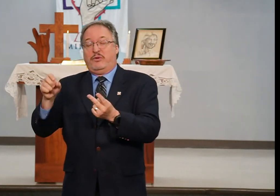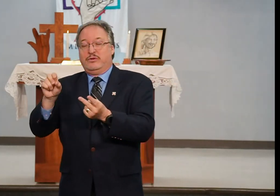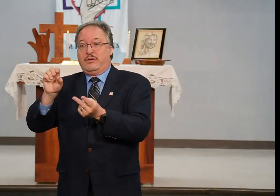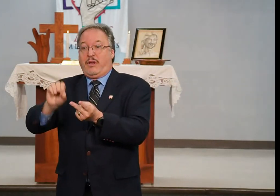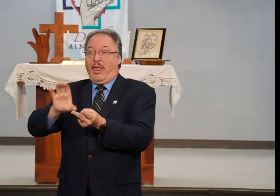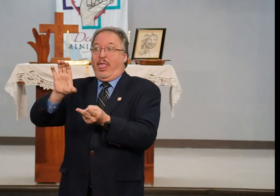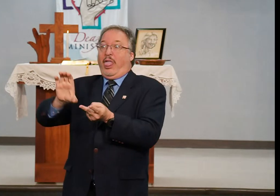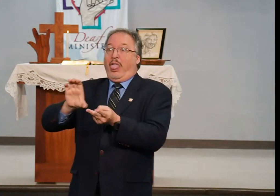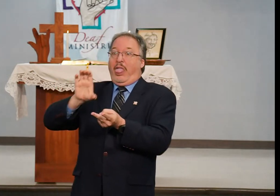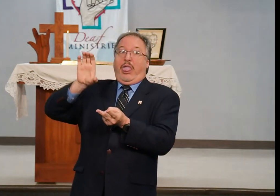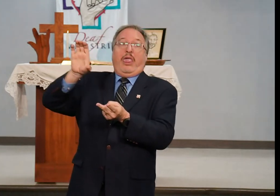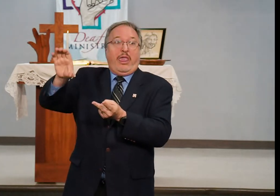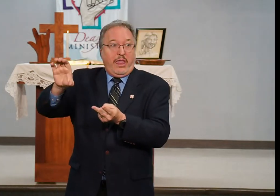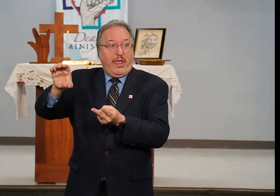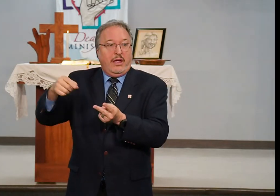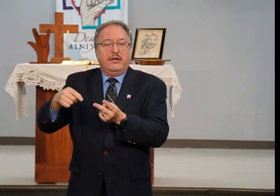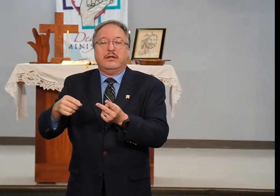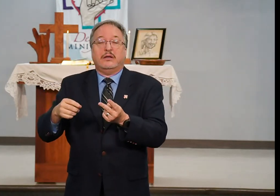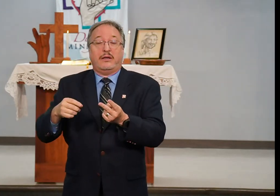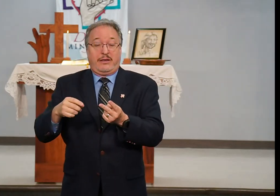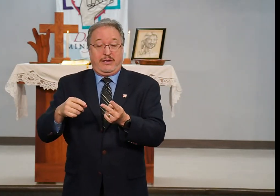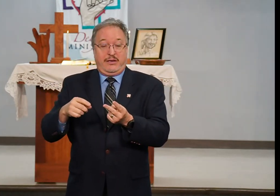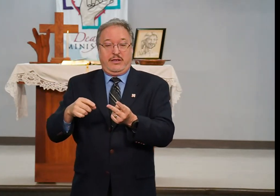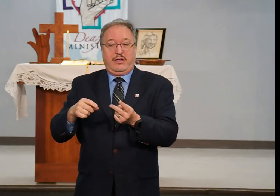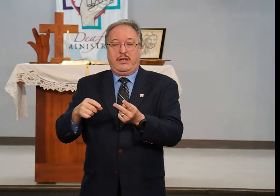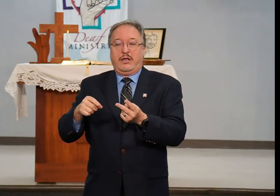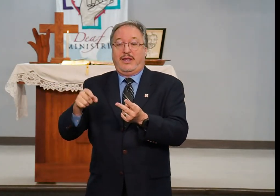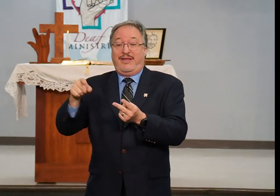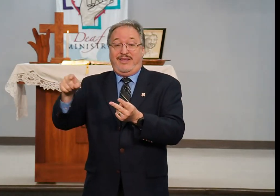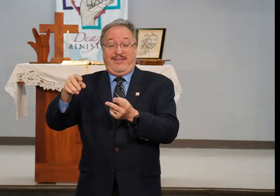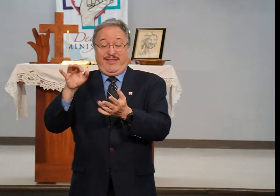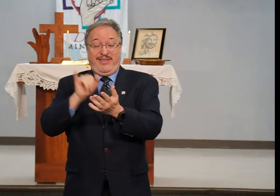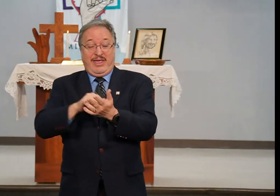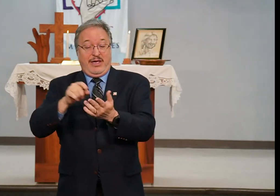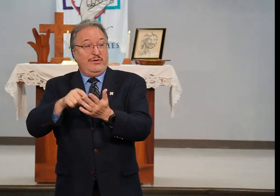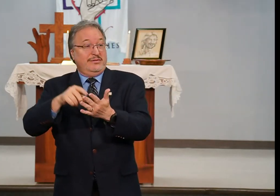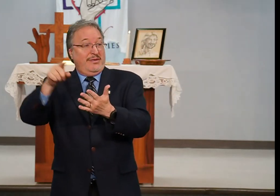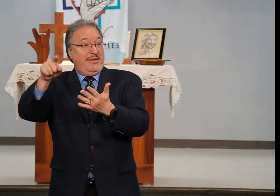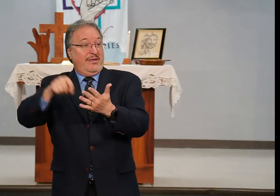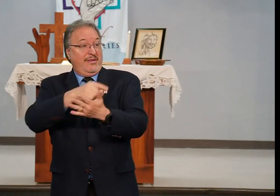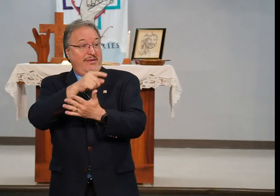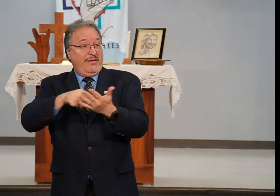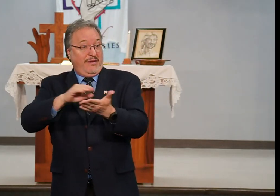and one of them made a small payment towards that, the other made a large payment towards it,